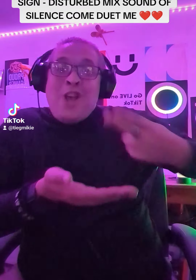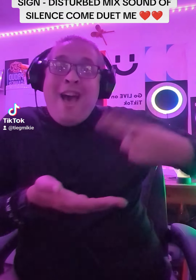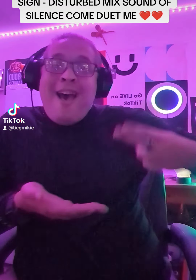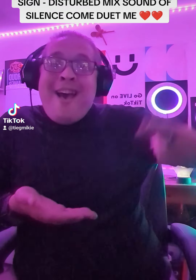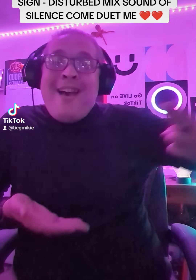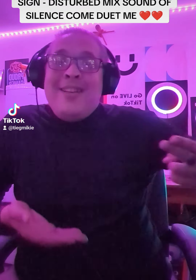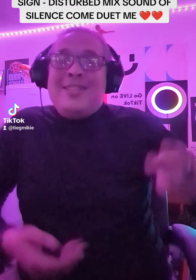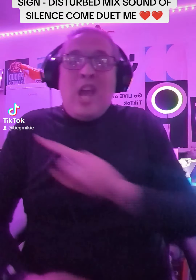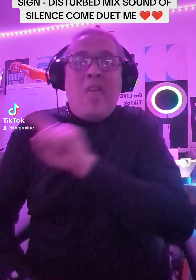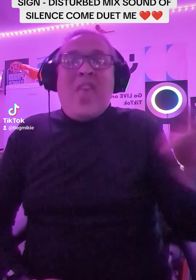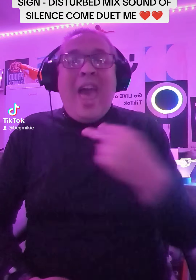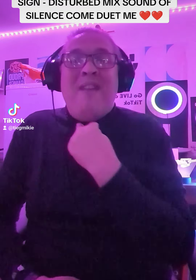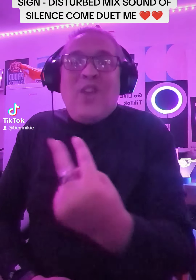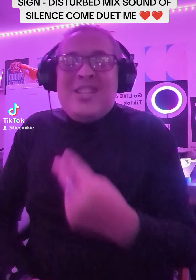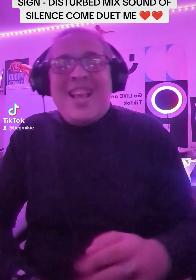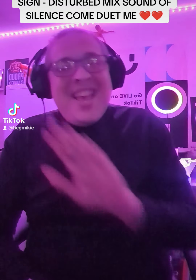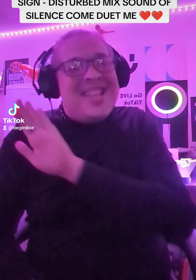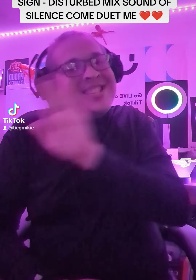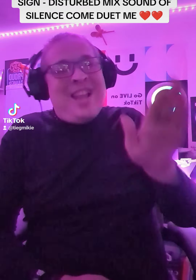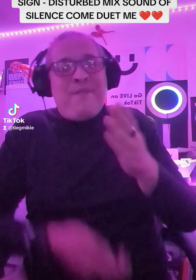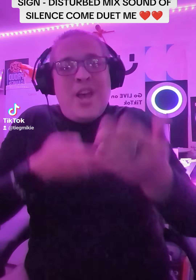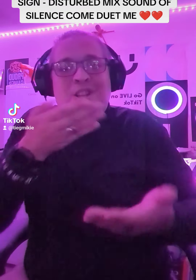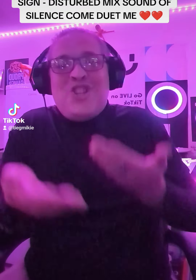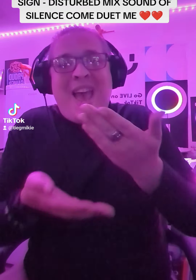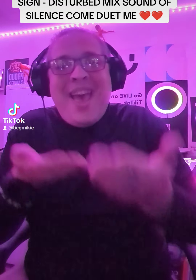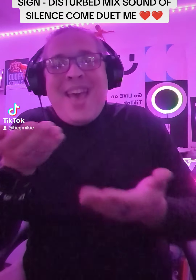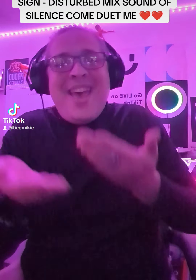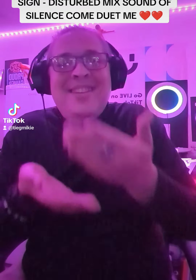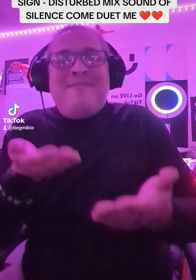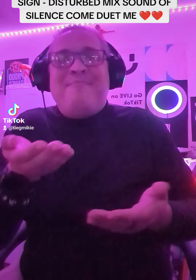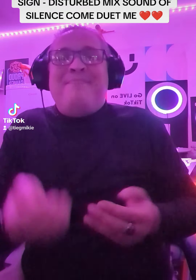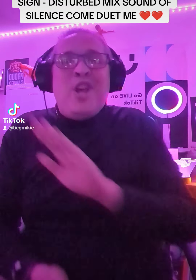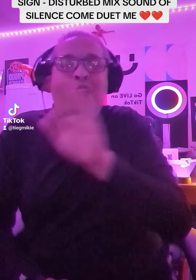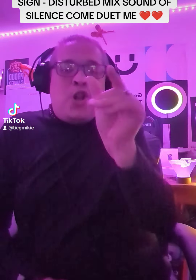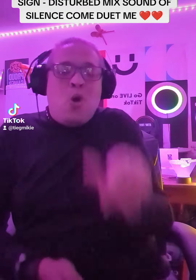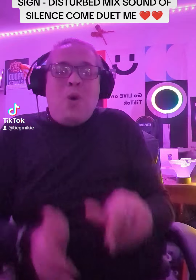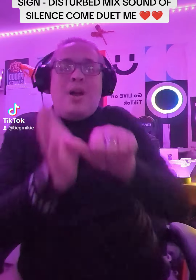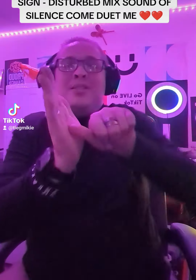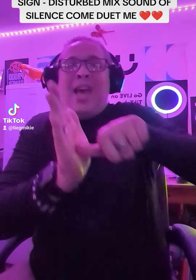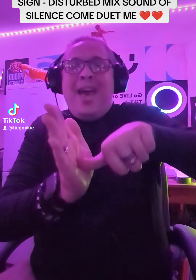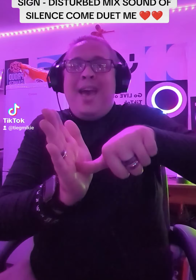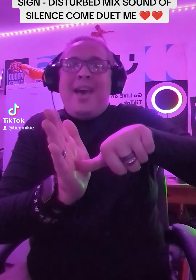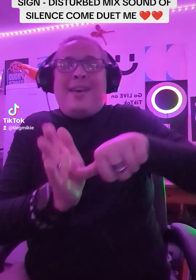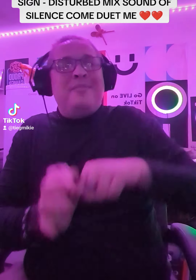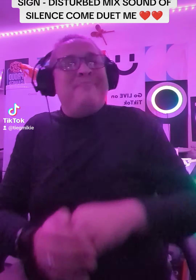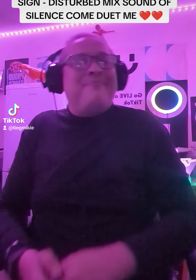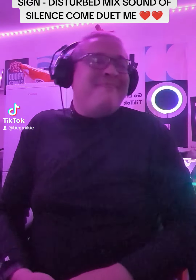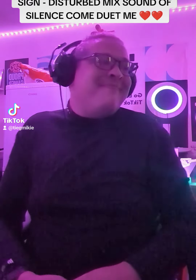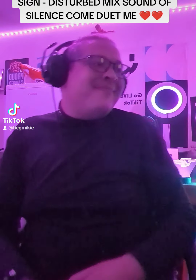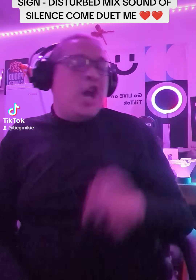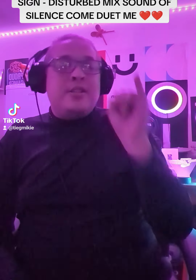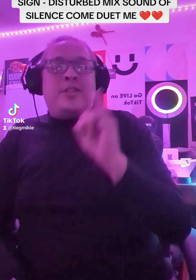songs Their voices never share And no one there